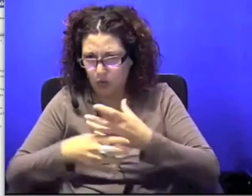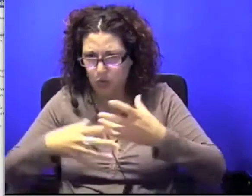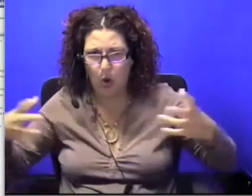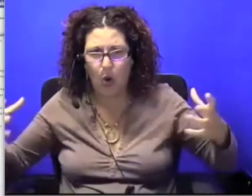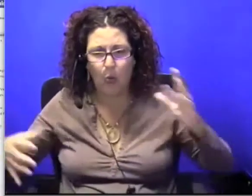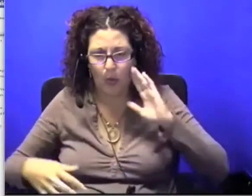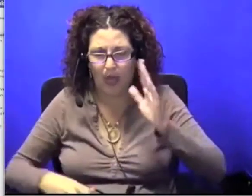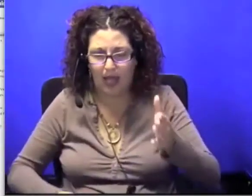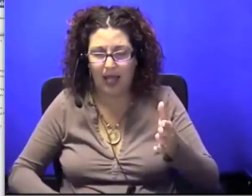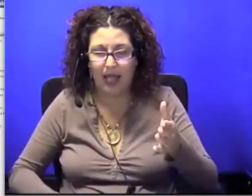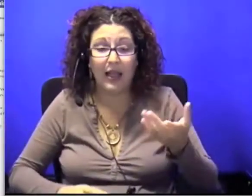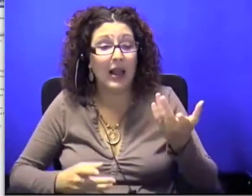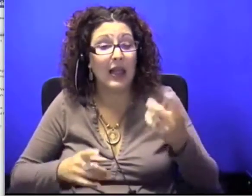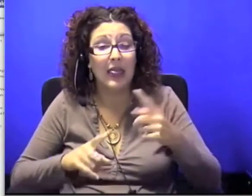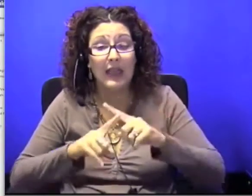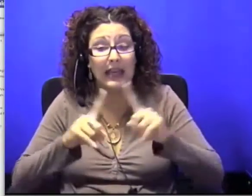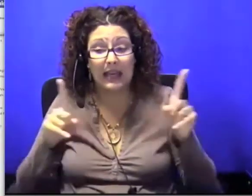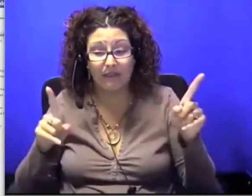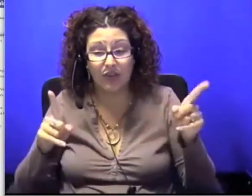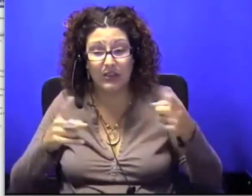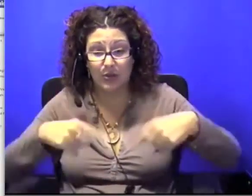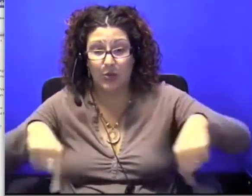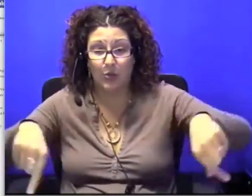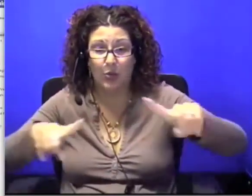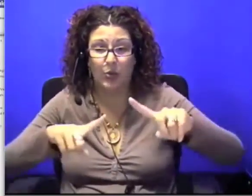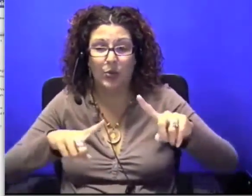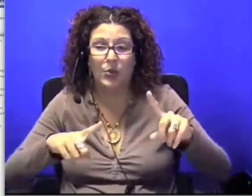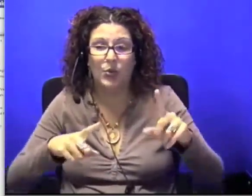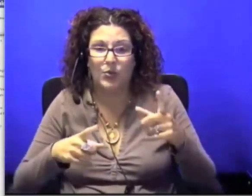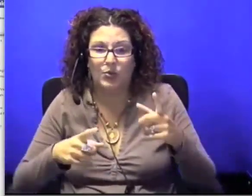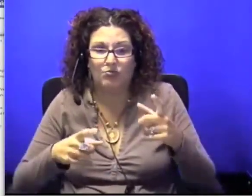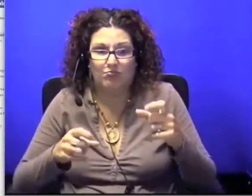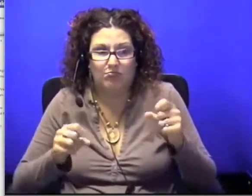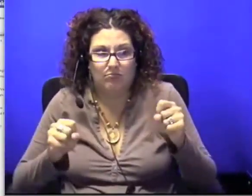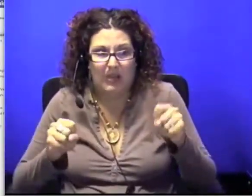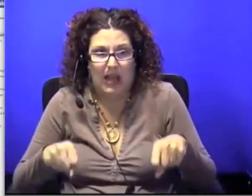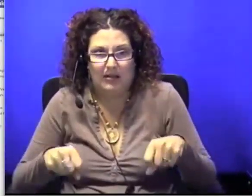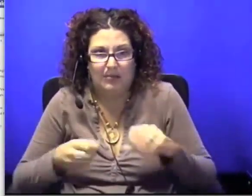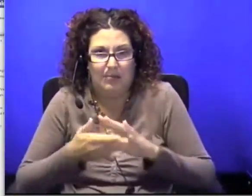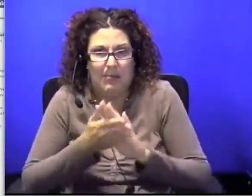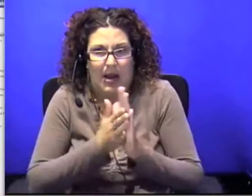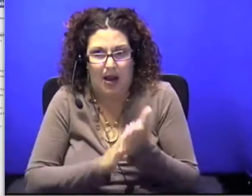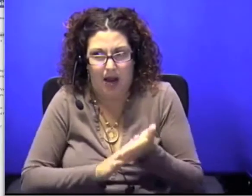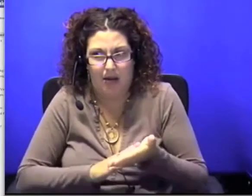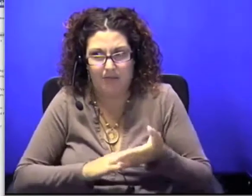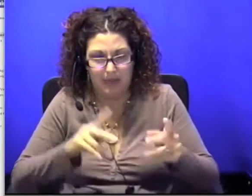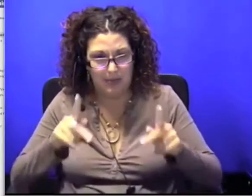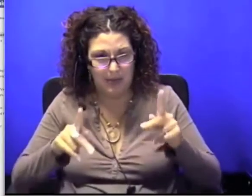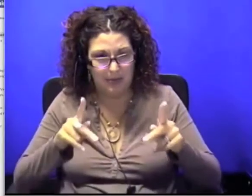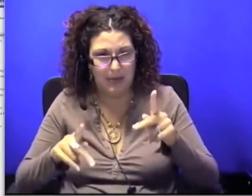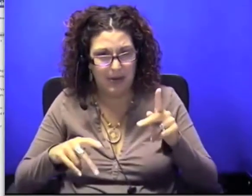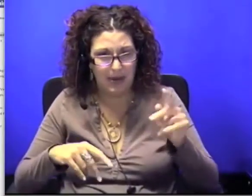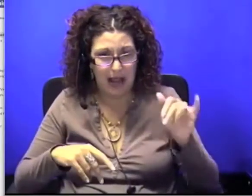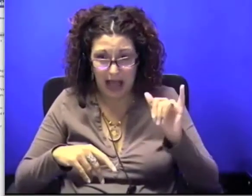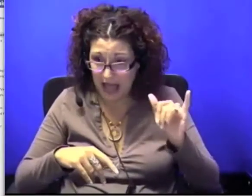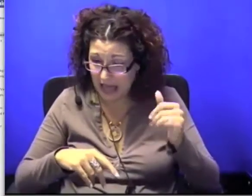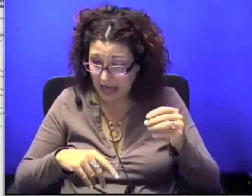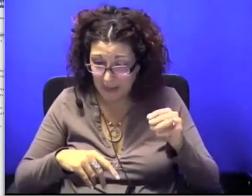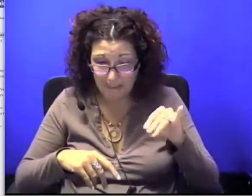is, the difference is that all of you on the call get to be those people